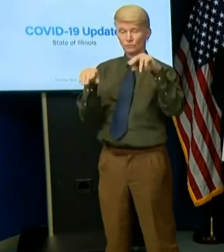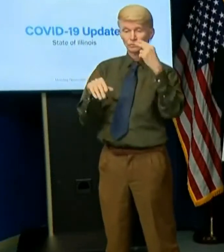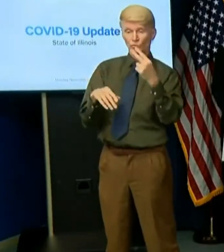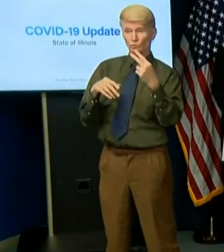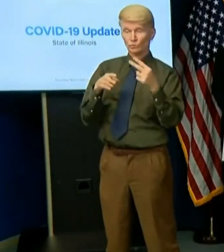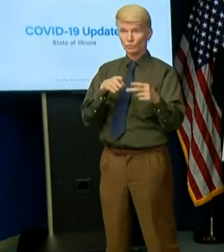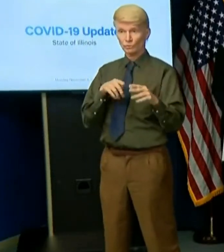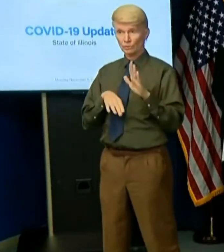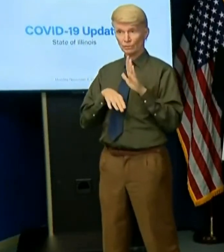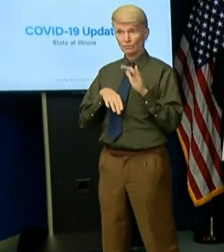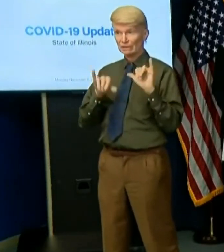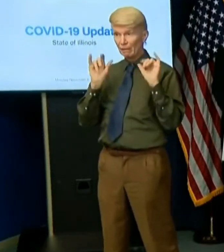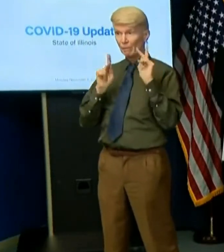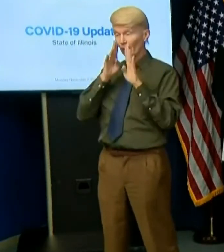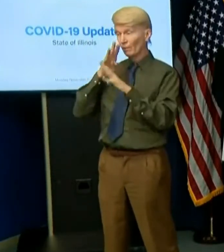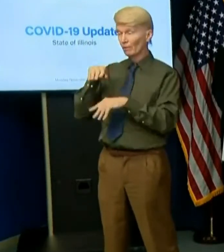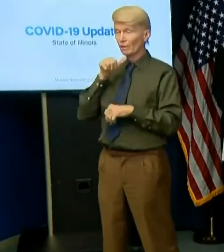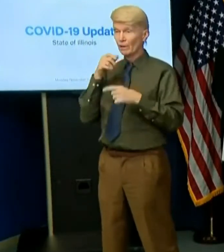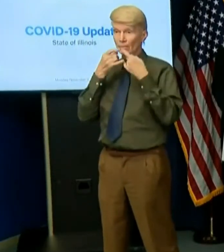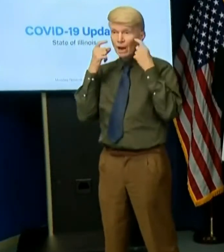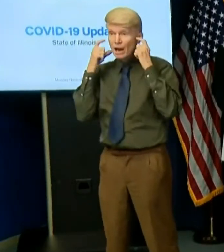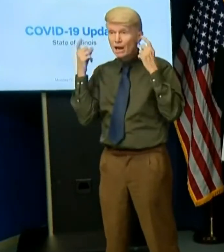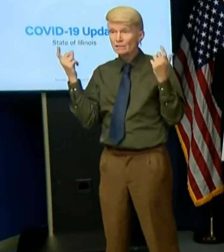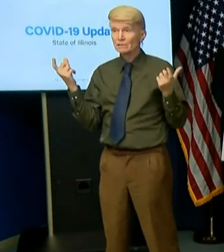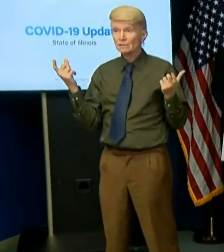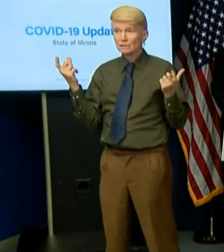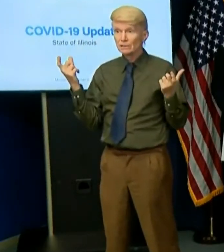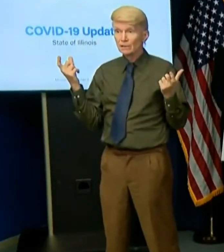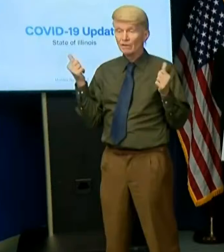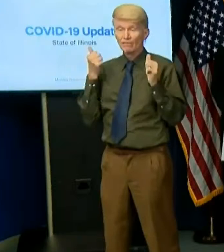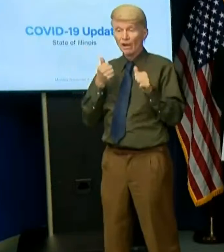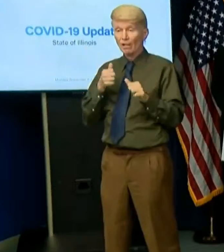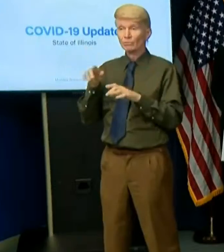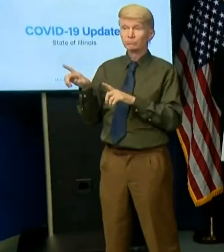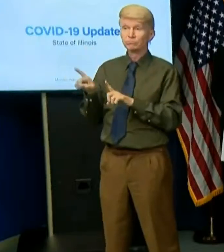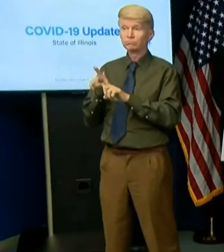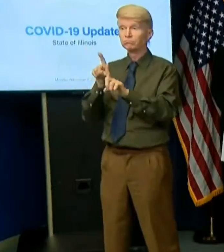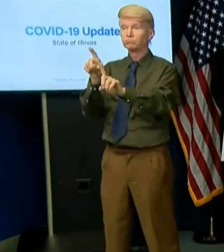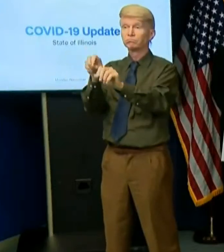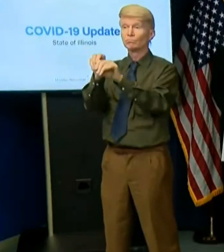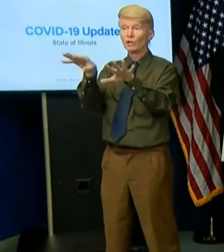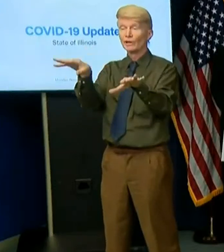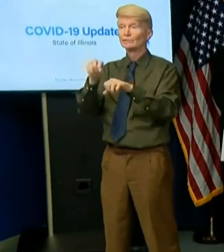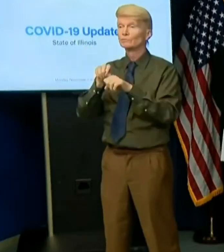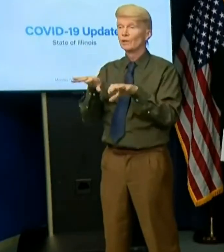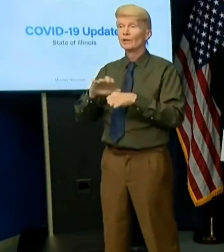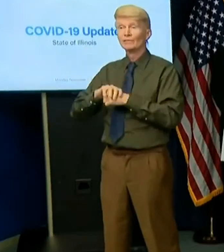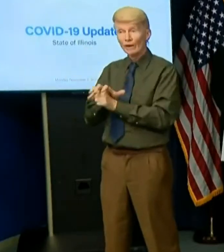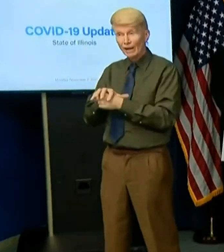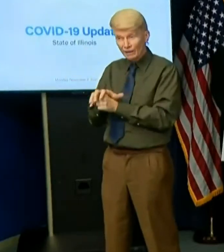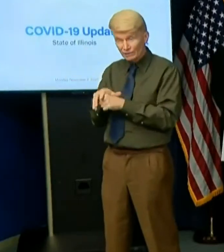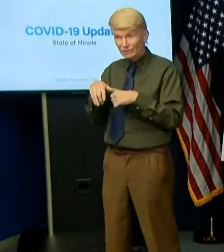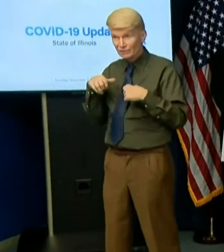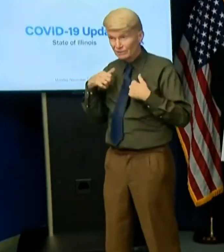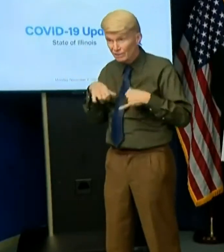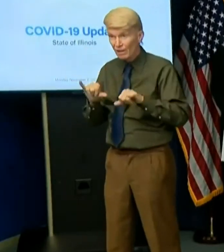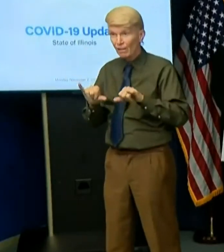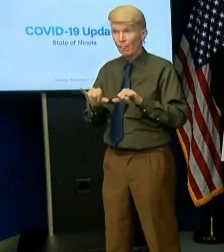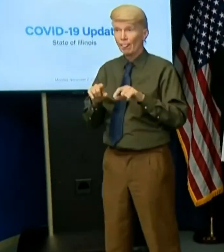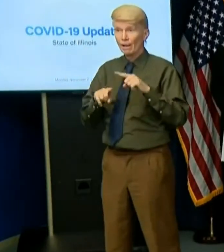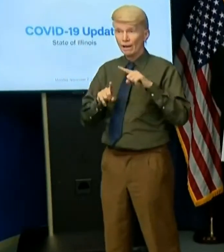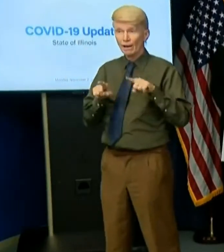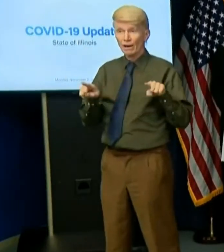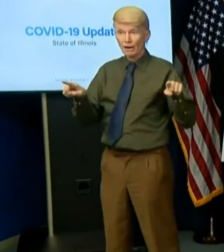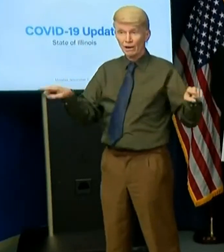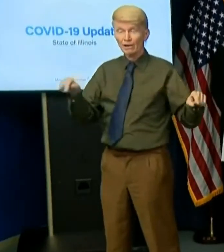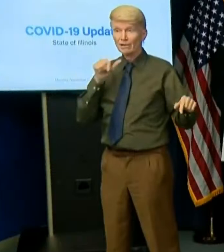ultimately are ineffective, if people choose not to wear masks, and if the spread of the virus continues to